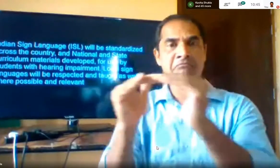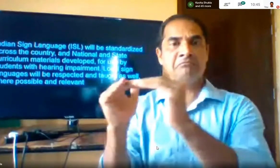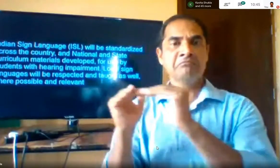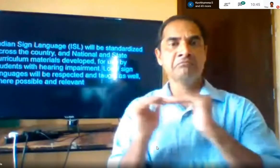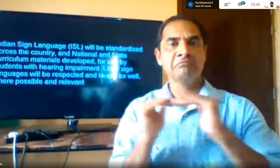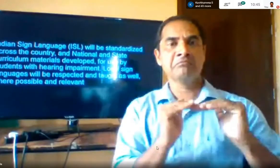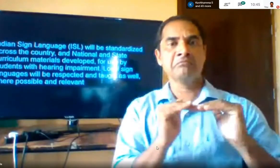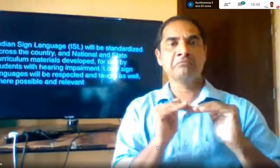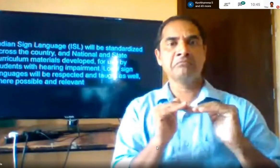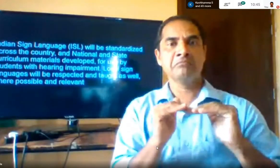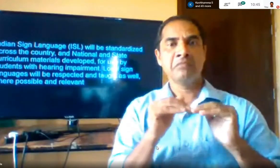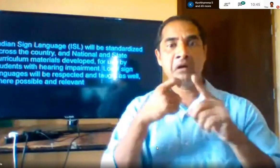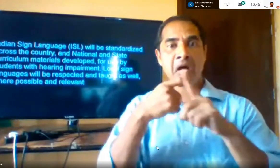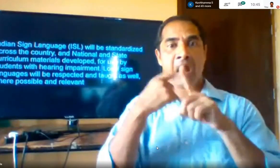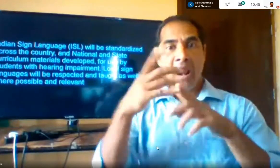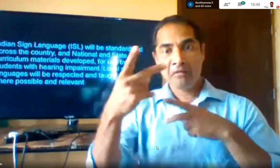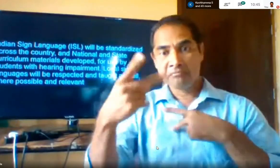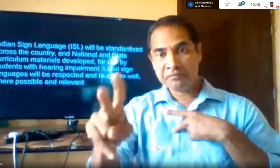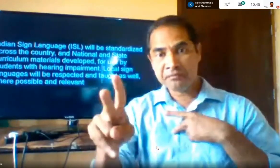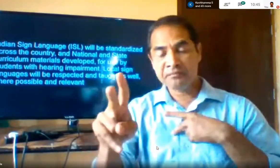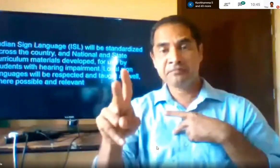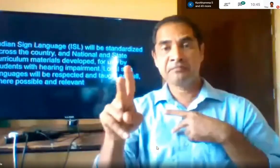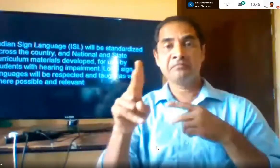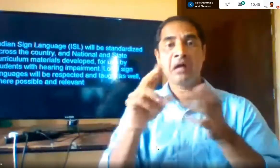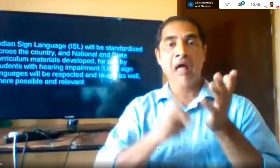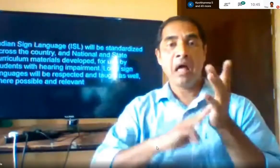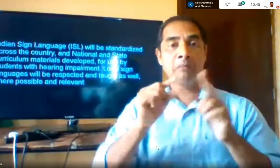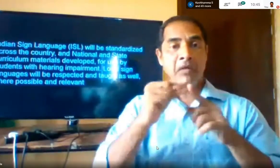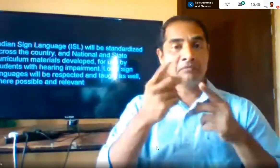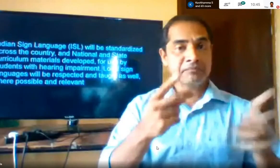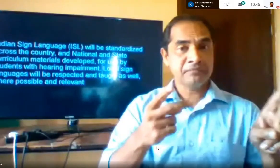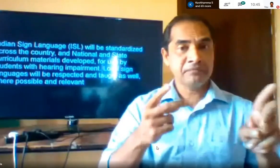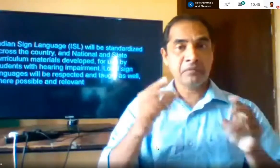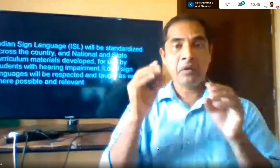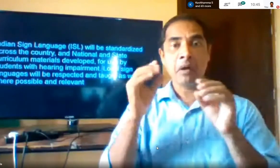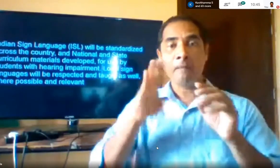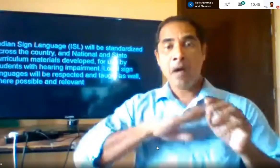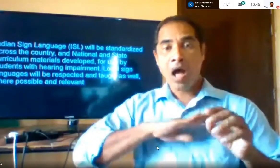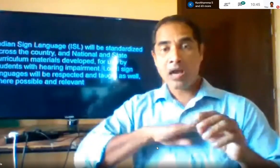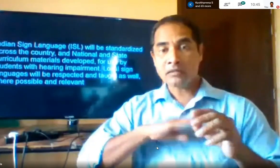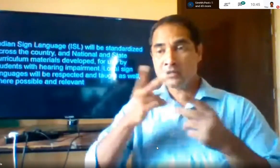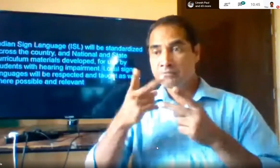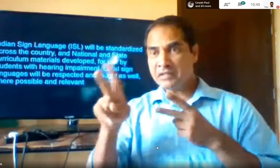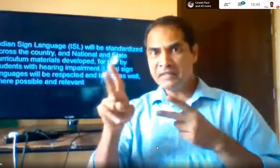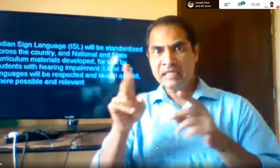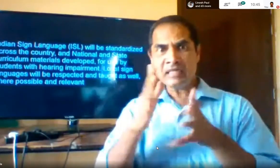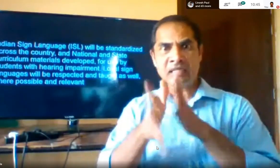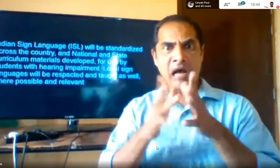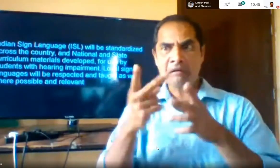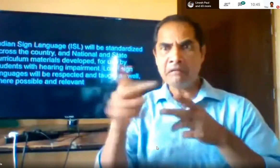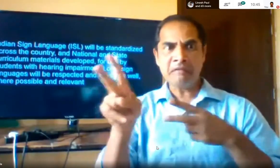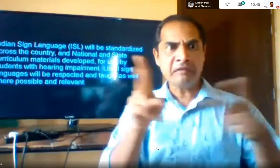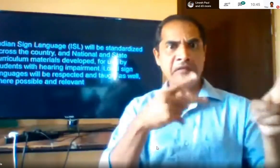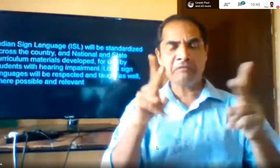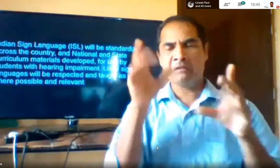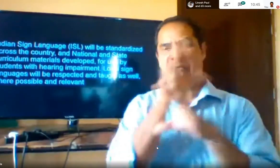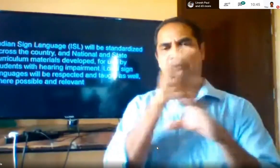going on regarding the standardization of language, because the language, even the sign language, there